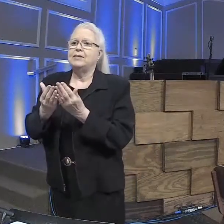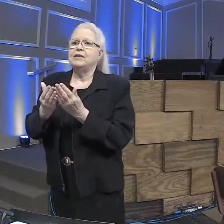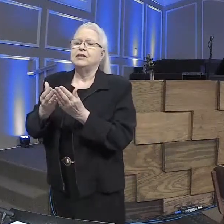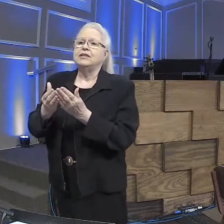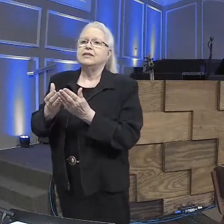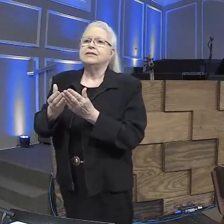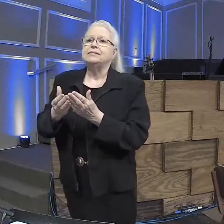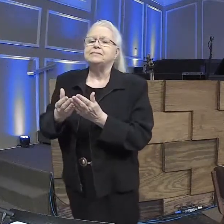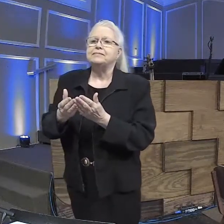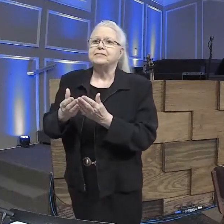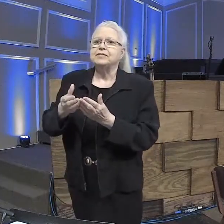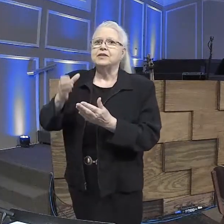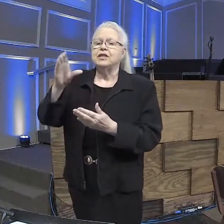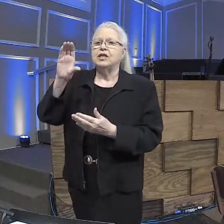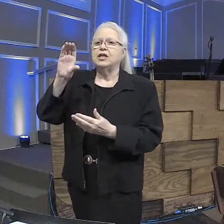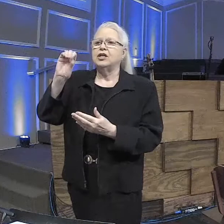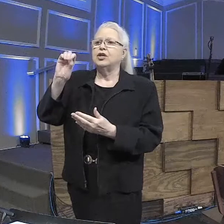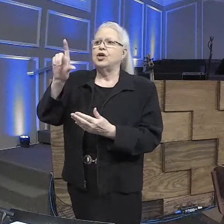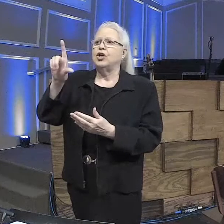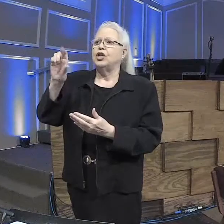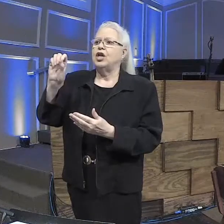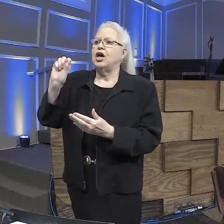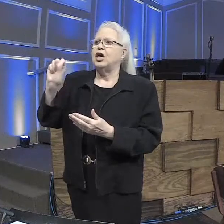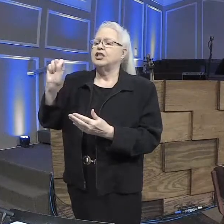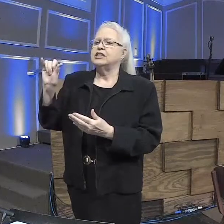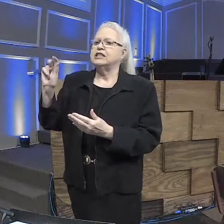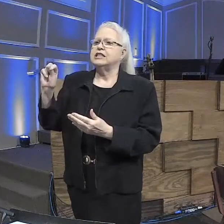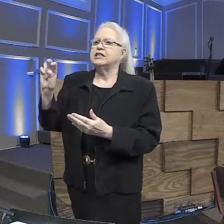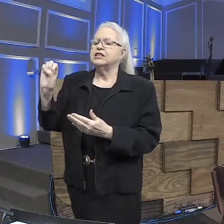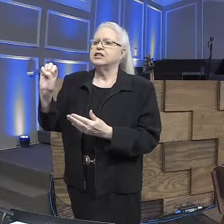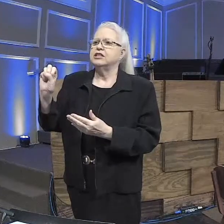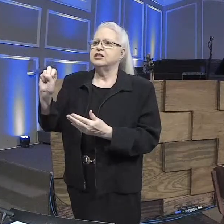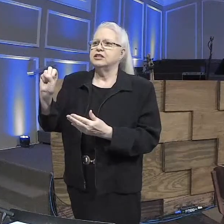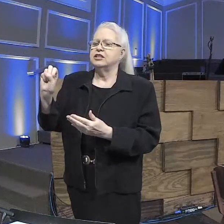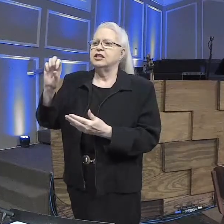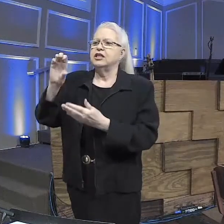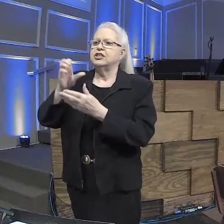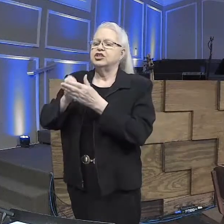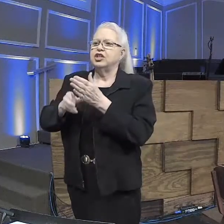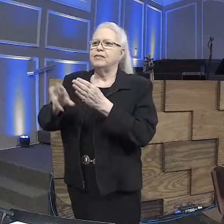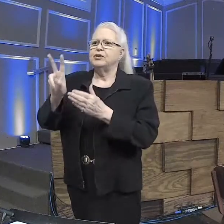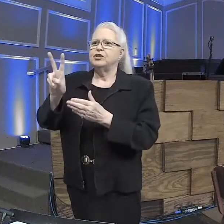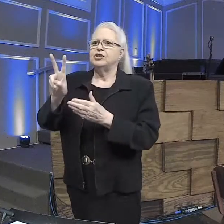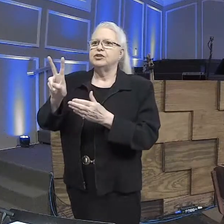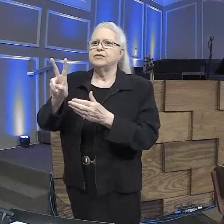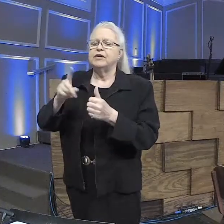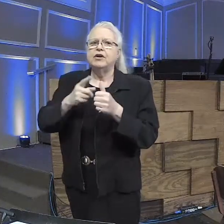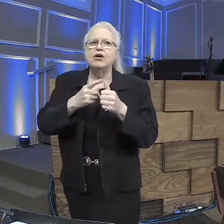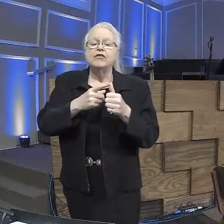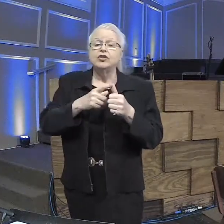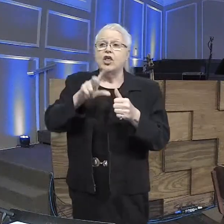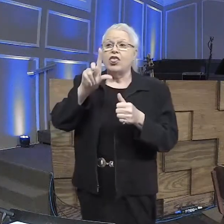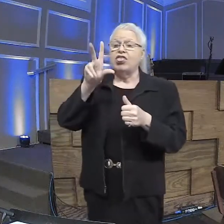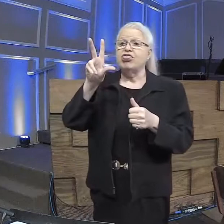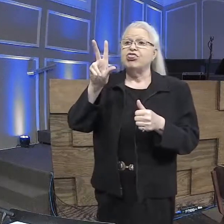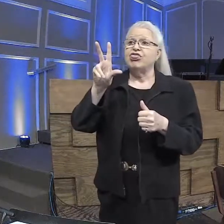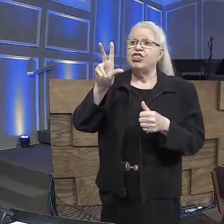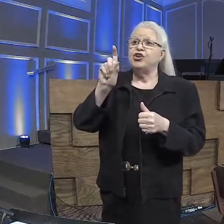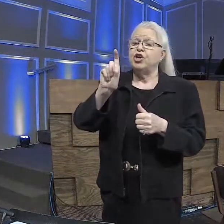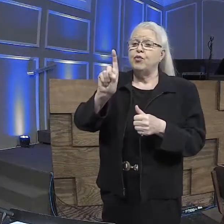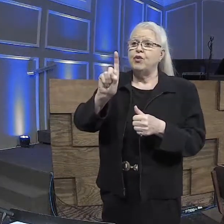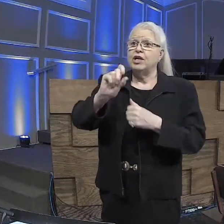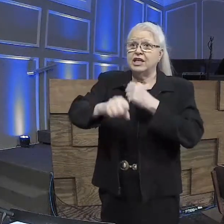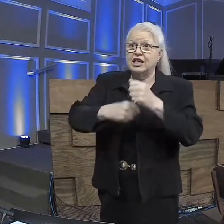preaching text. Let me just say a couple of things. One, it was 31 years ago this month that Mary and I came to preach in view of a